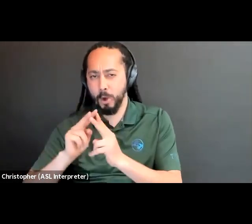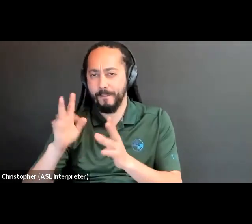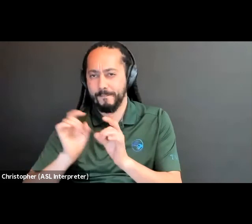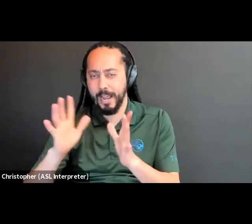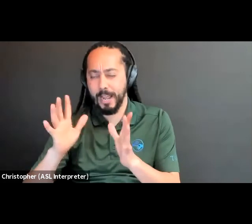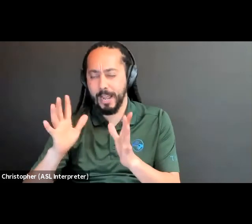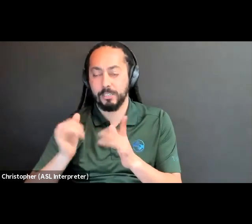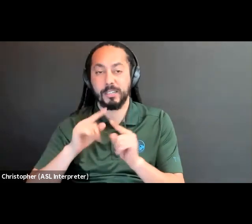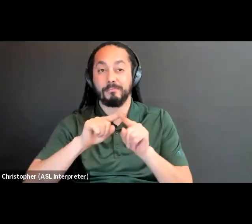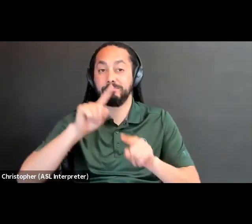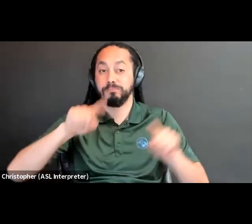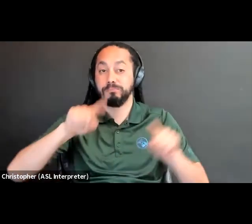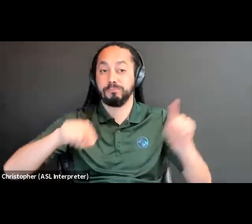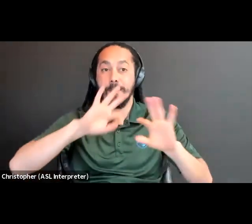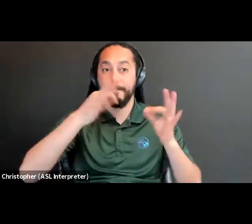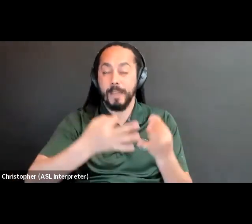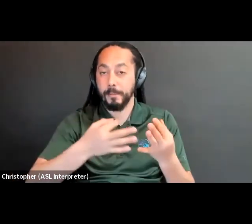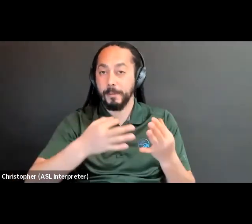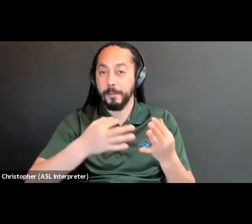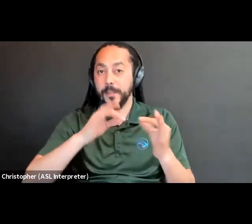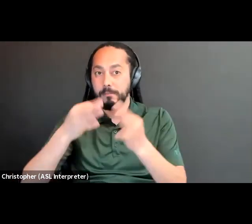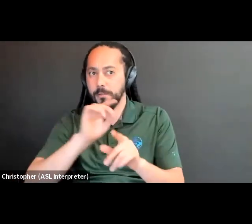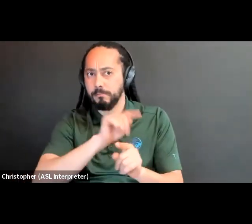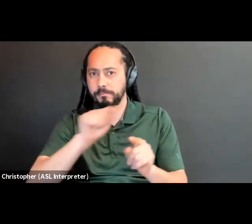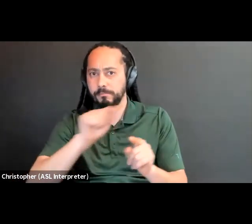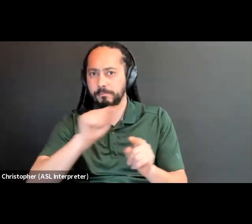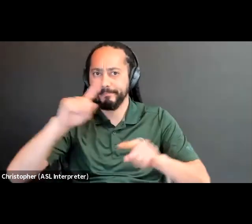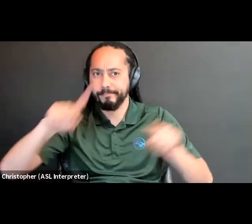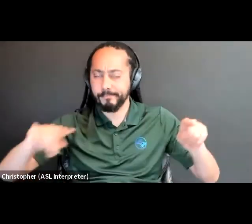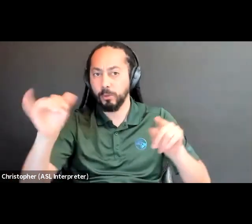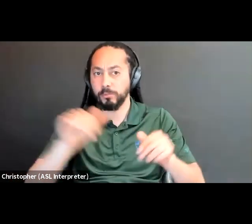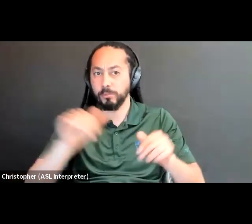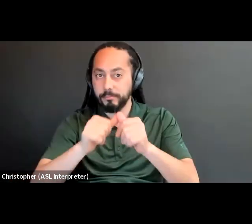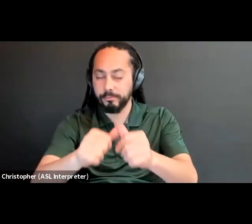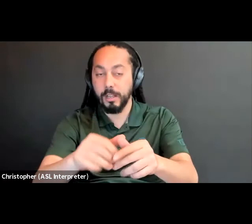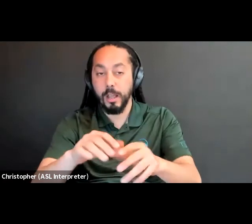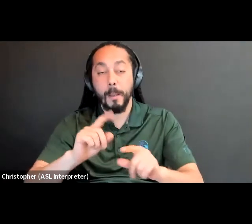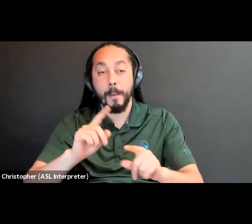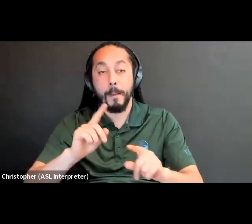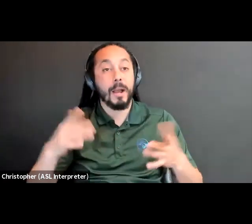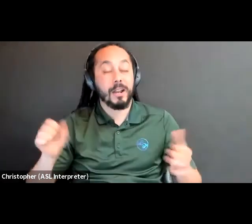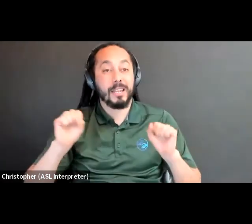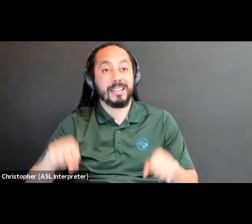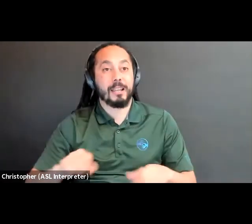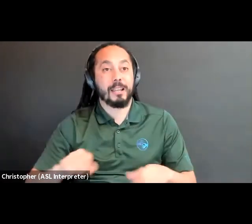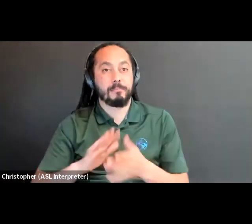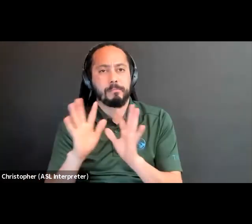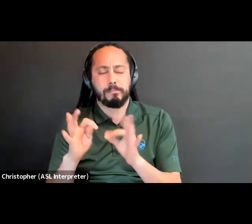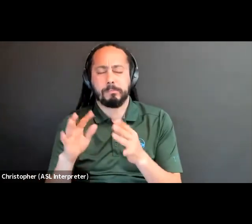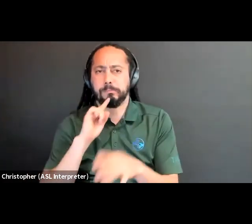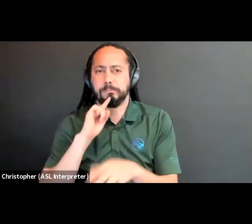and over time, it can have extreme significance or less significance